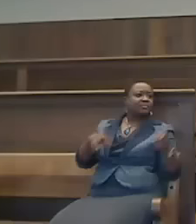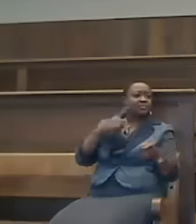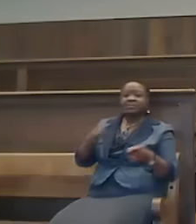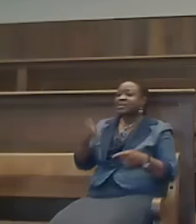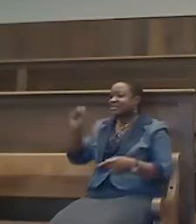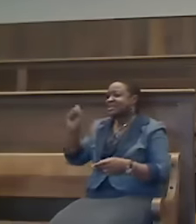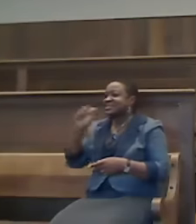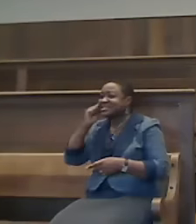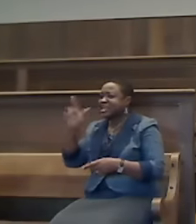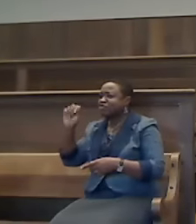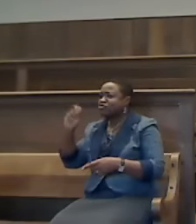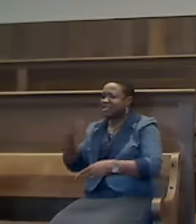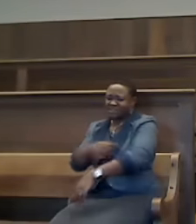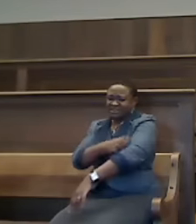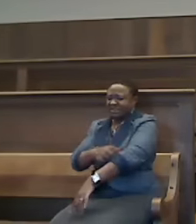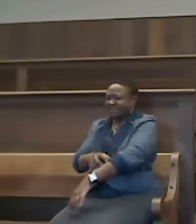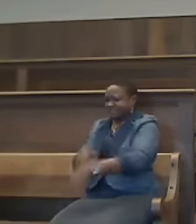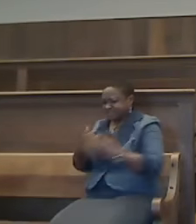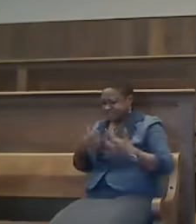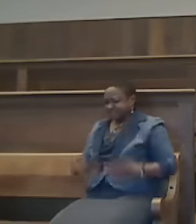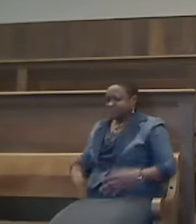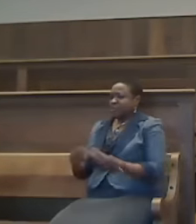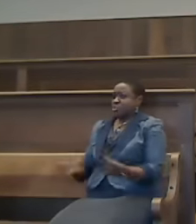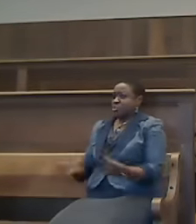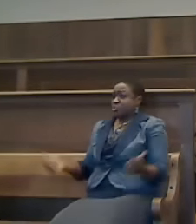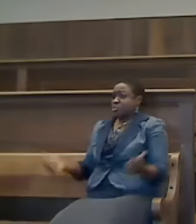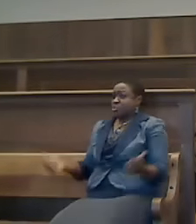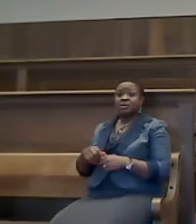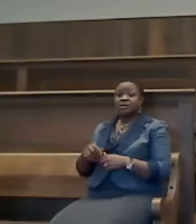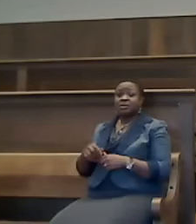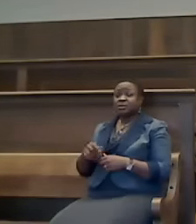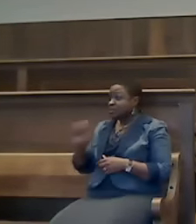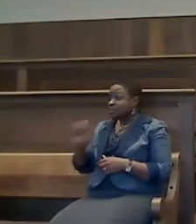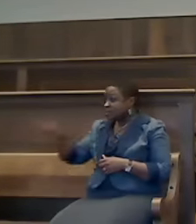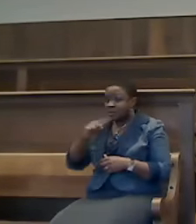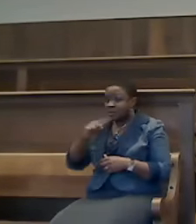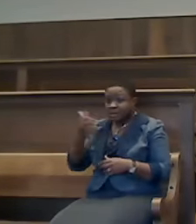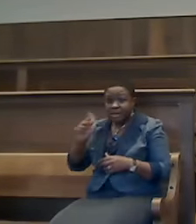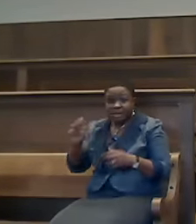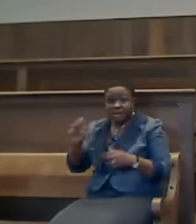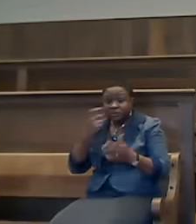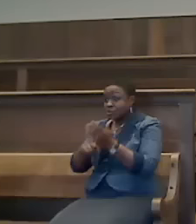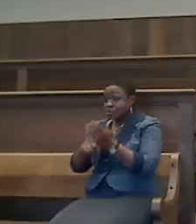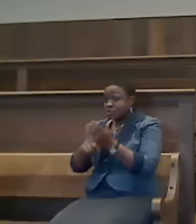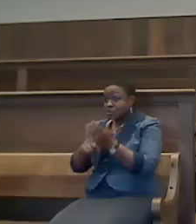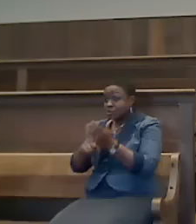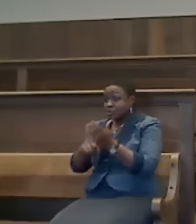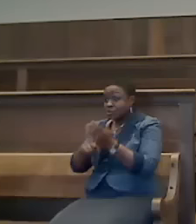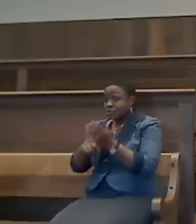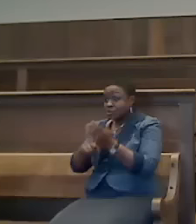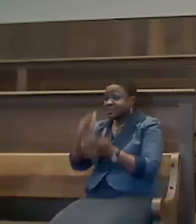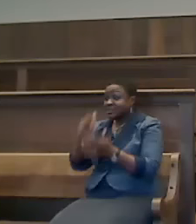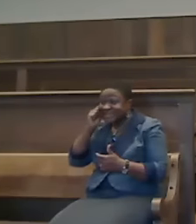Skin rash. Okay, skin rash all over the body. Did anyone else notice that a skin rash or skin